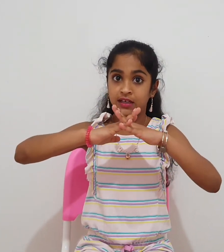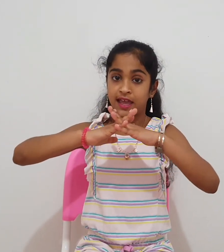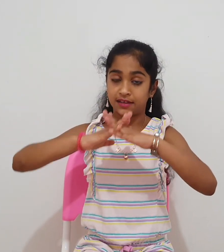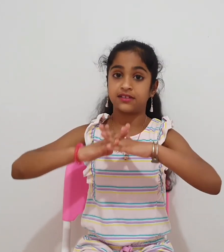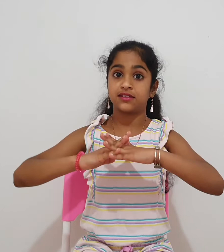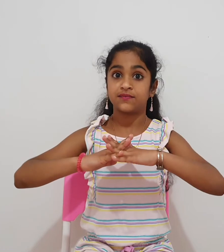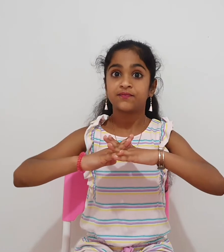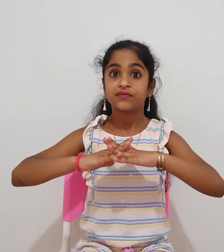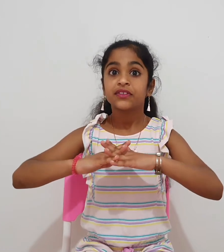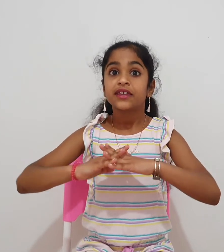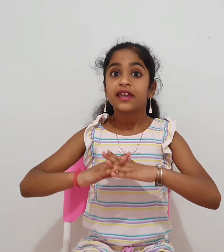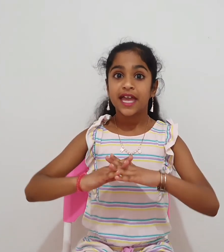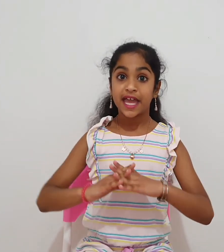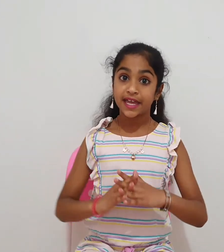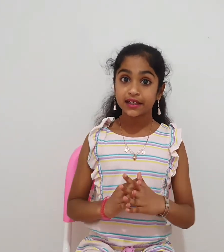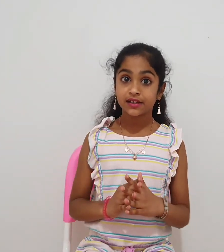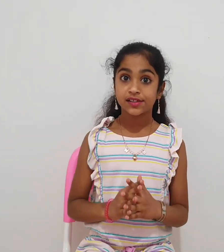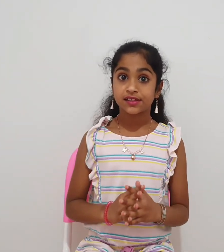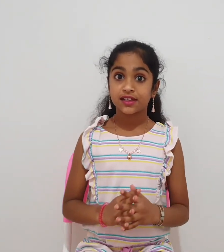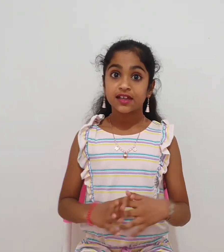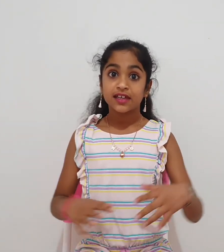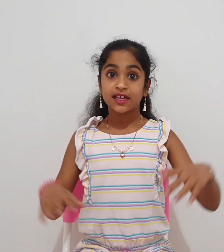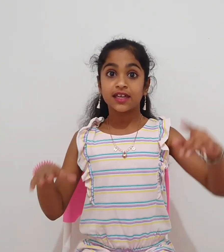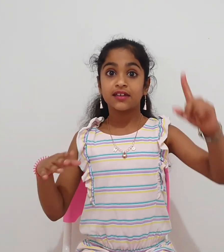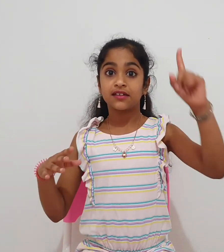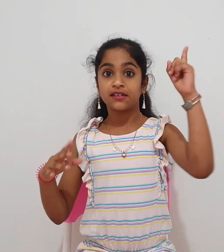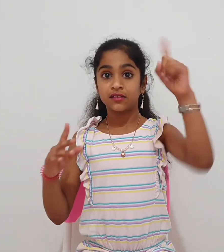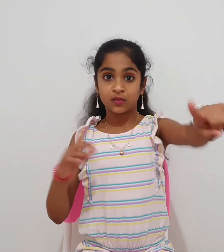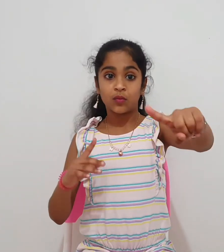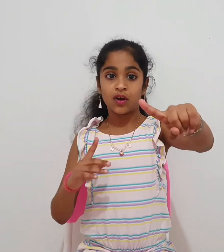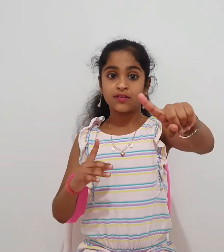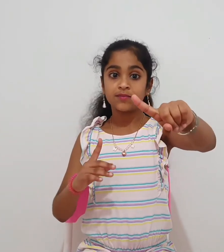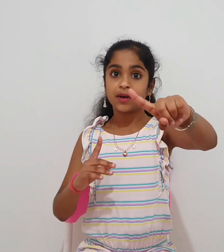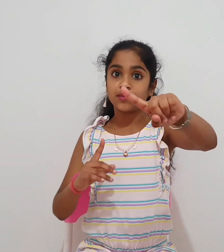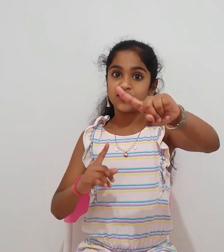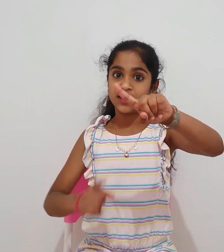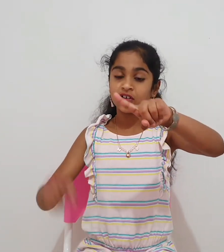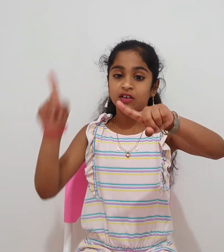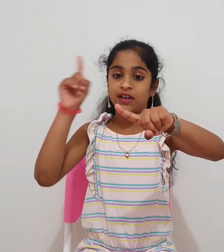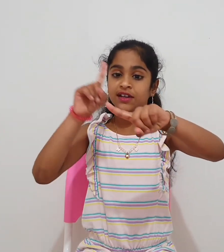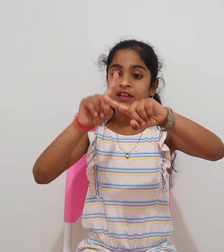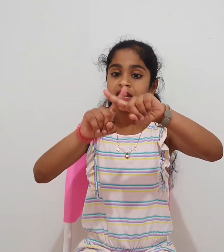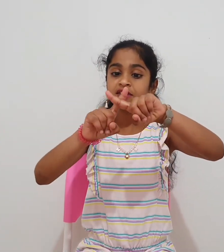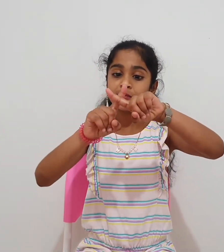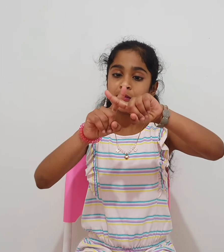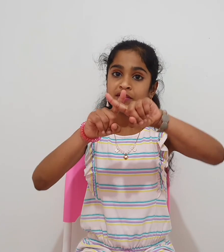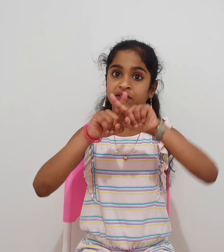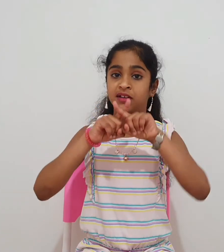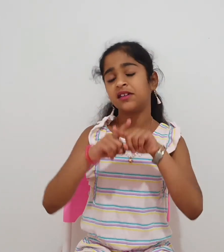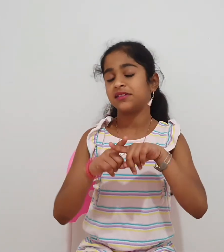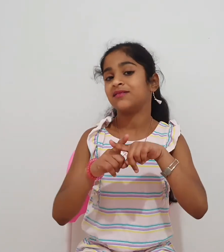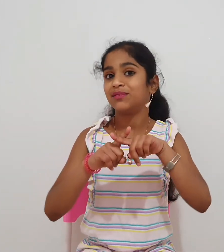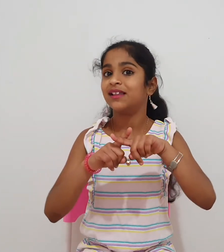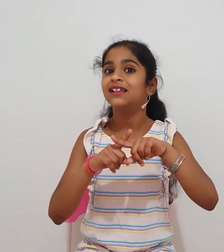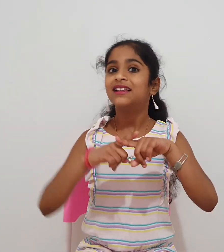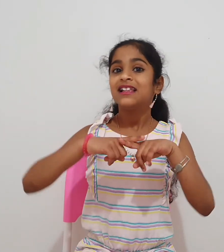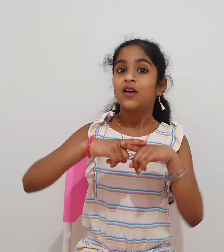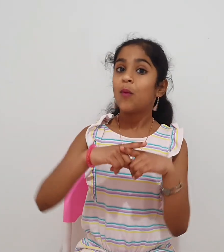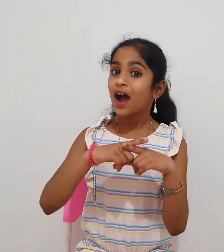an X. X is one mommy finger and another mommy finger. Y,